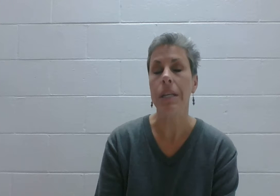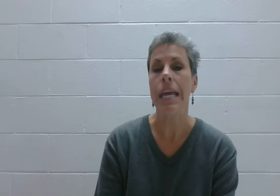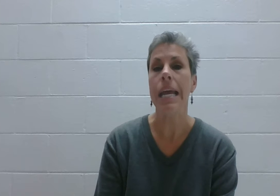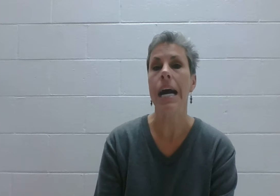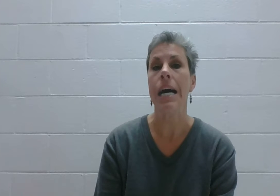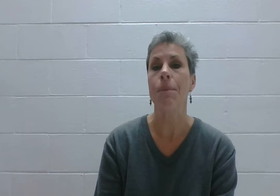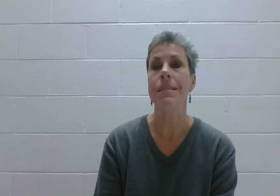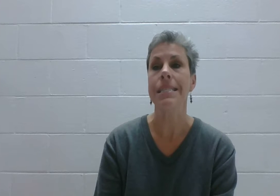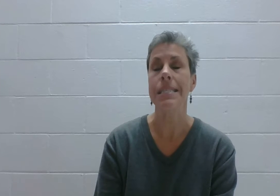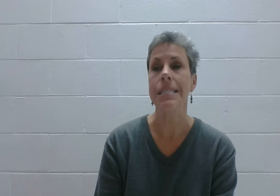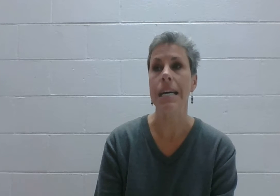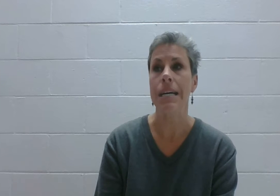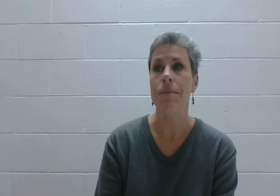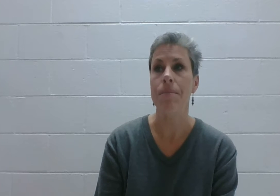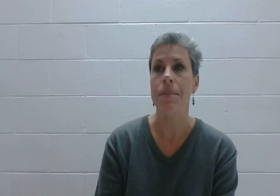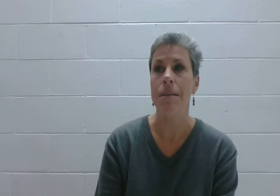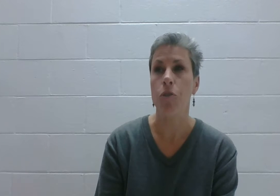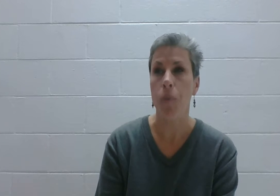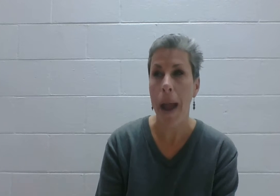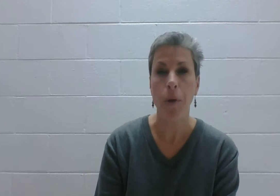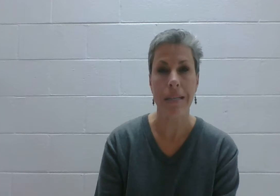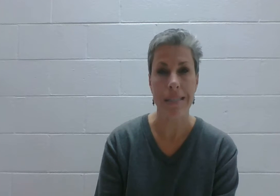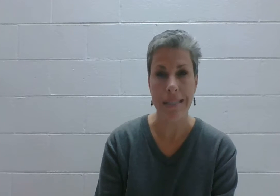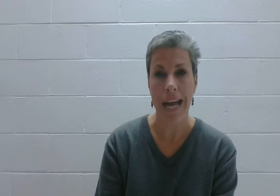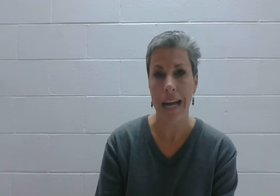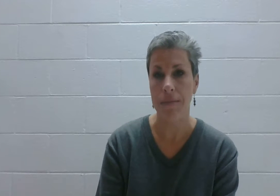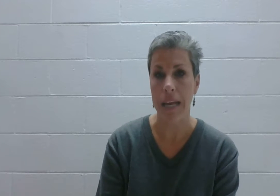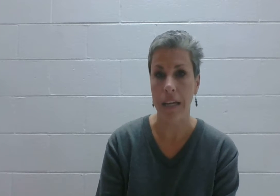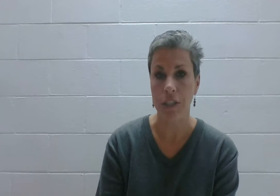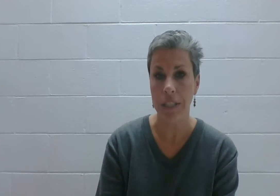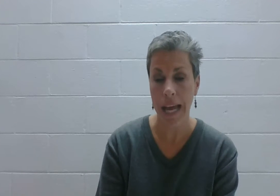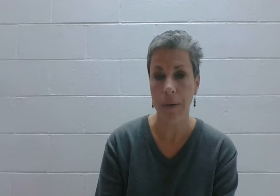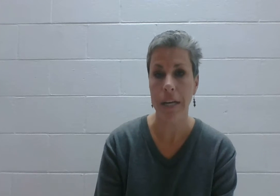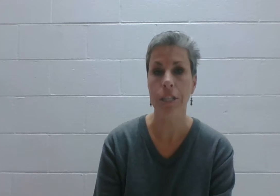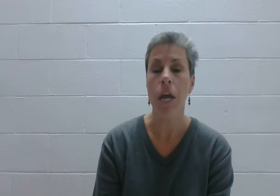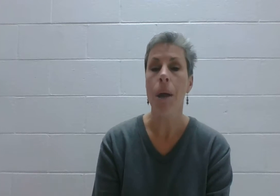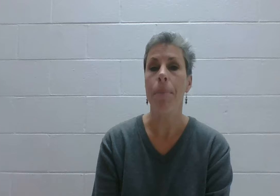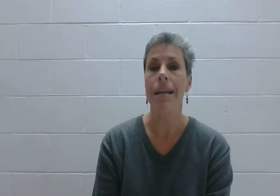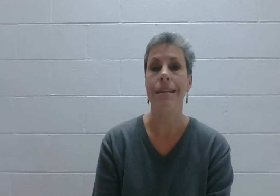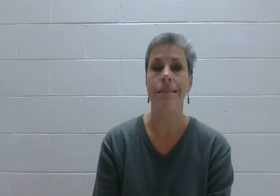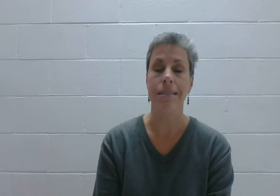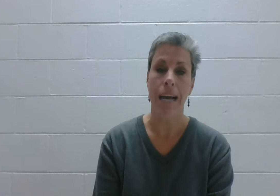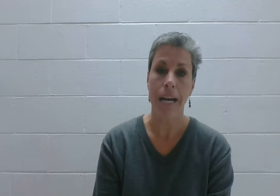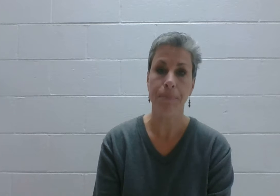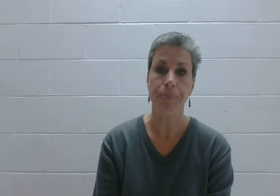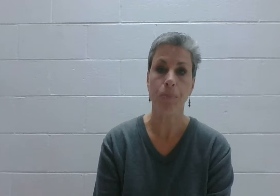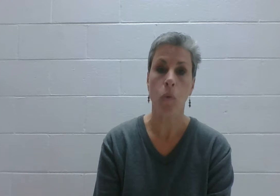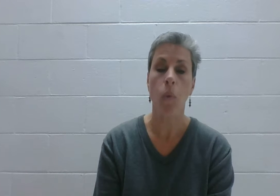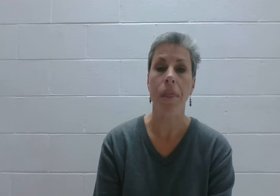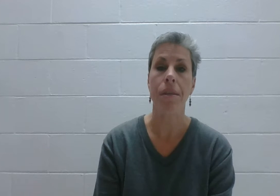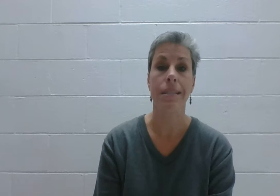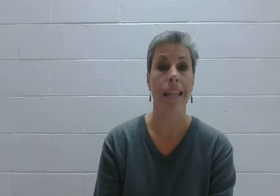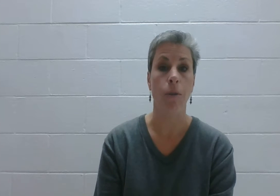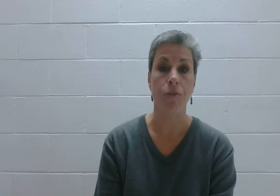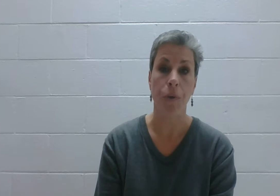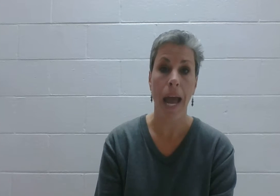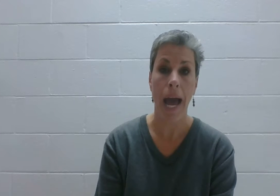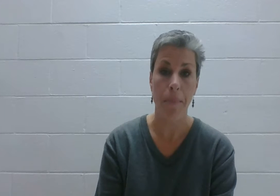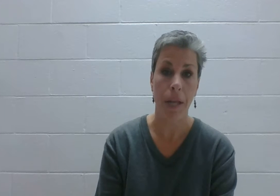generally the grammar and the syntax of the English language, but it's done with sign language